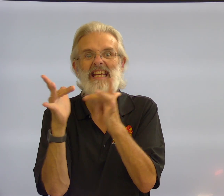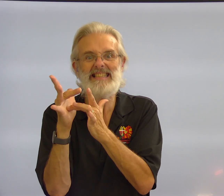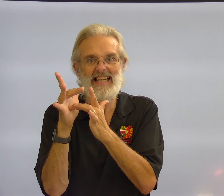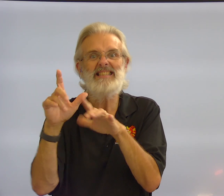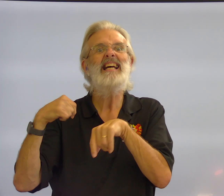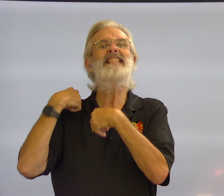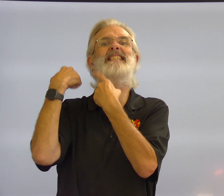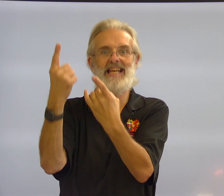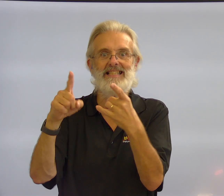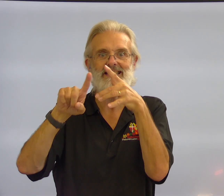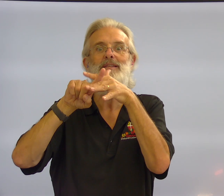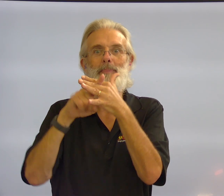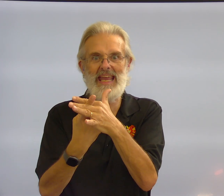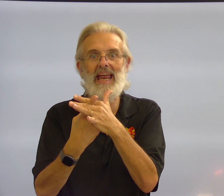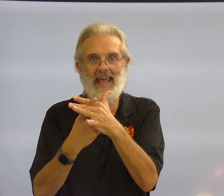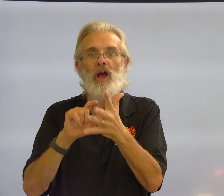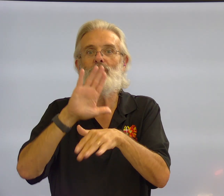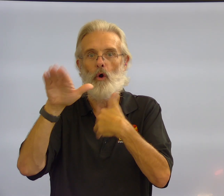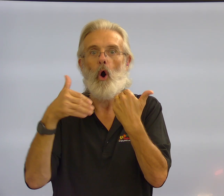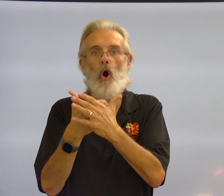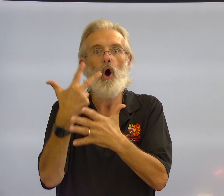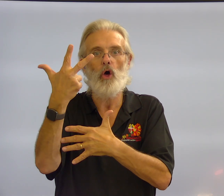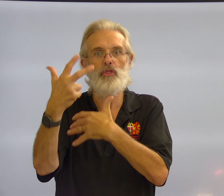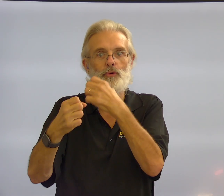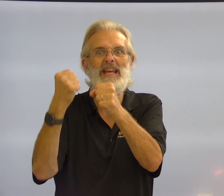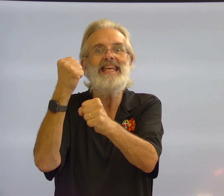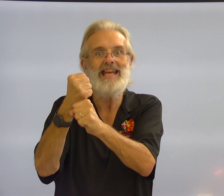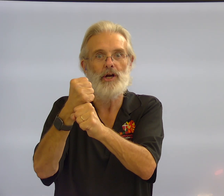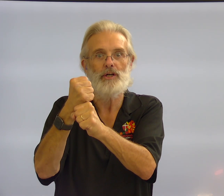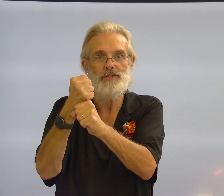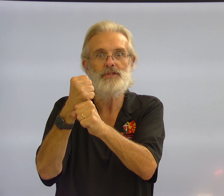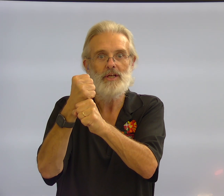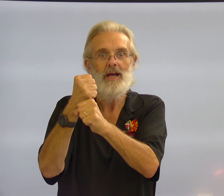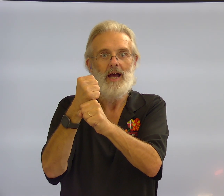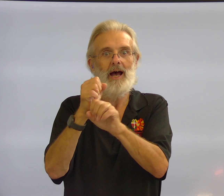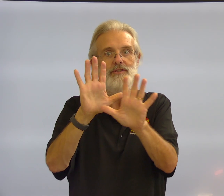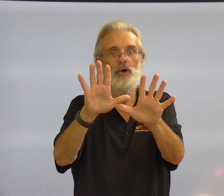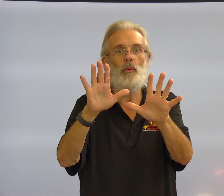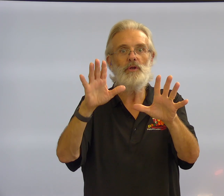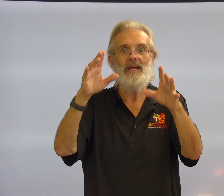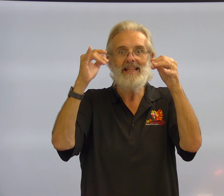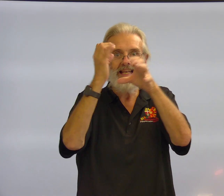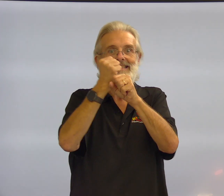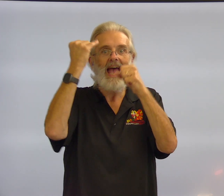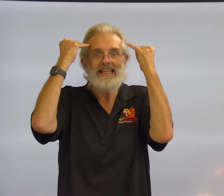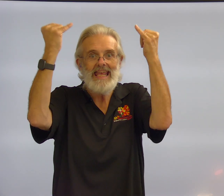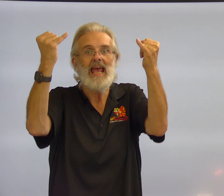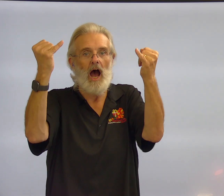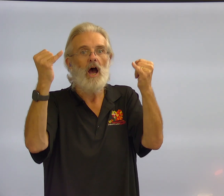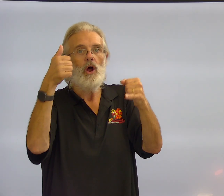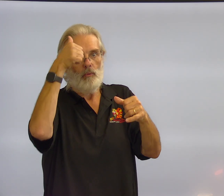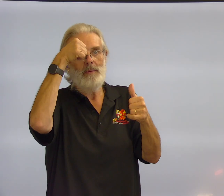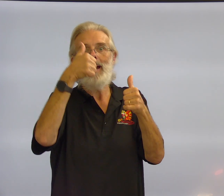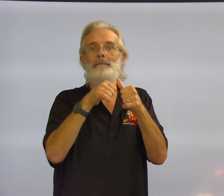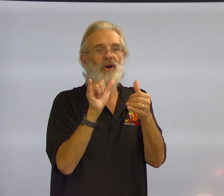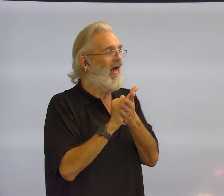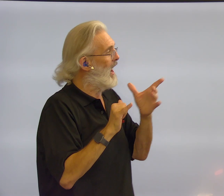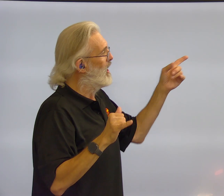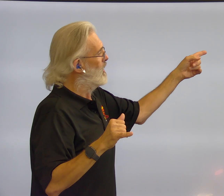Jesus since the beginning for all 3 years. So when you get this idea, remember that. So